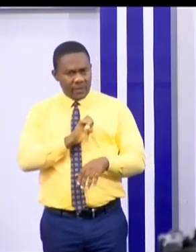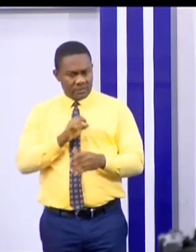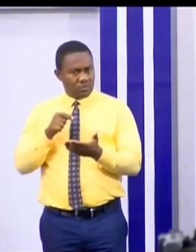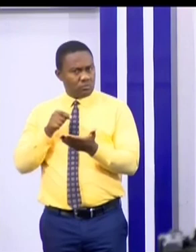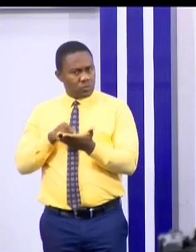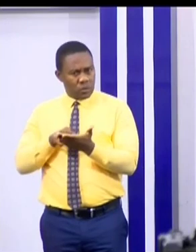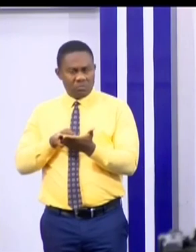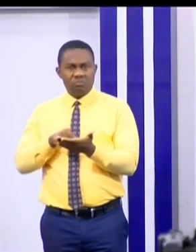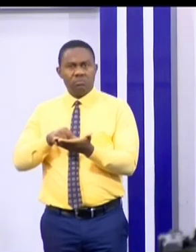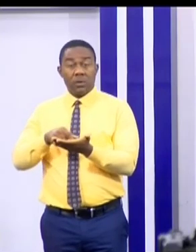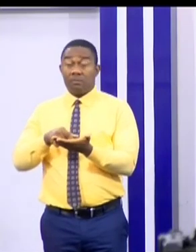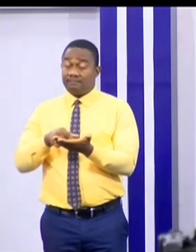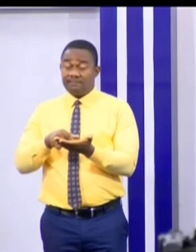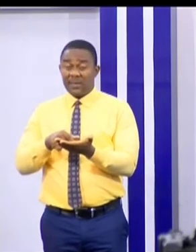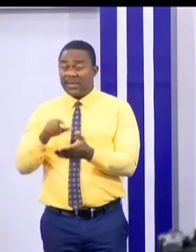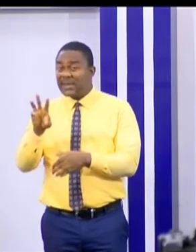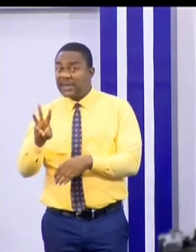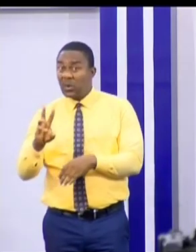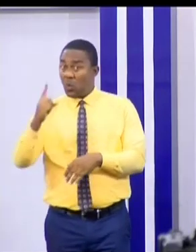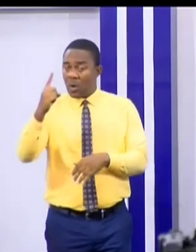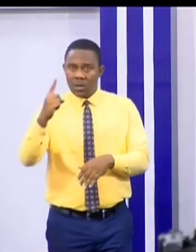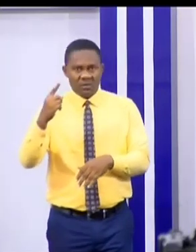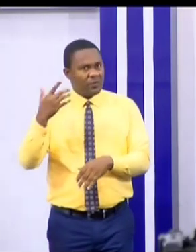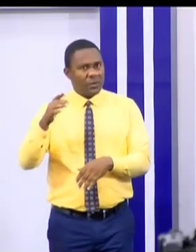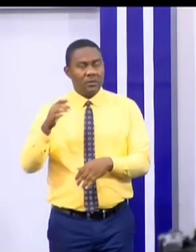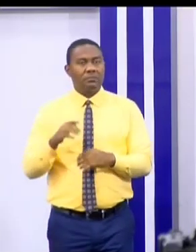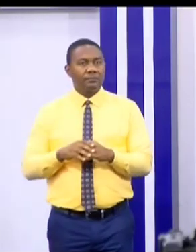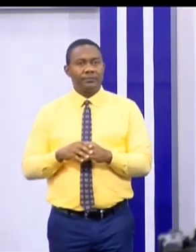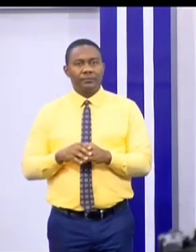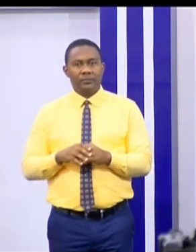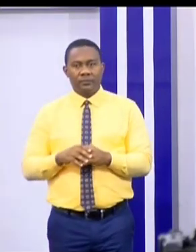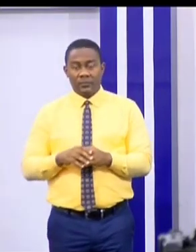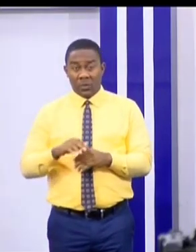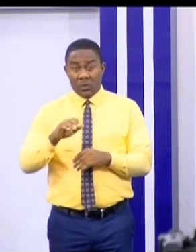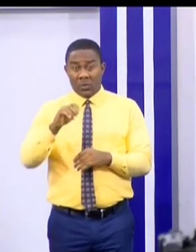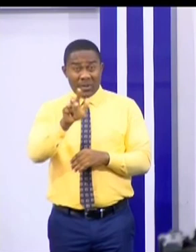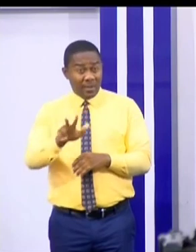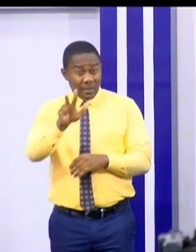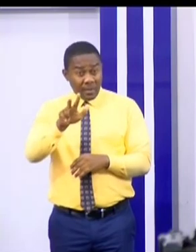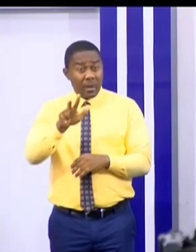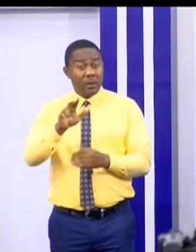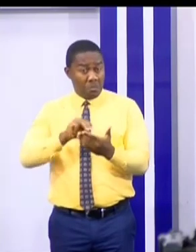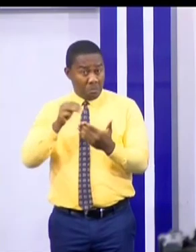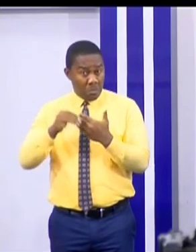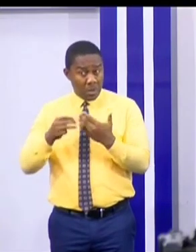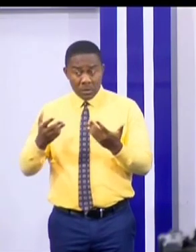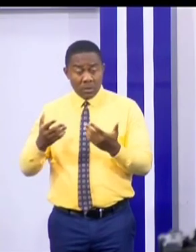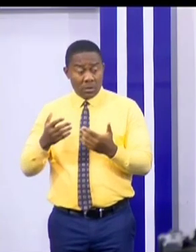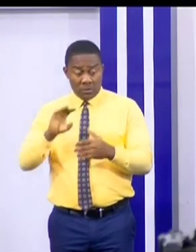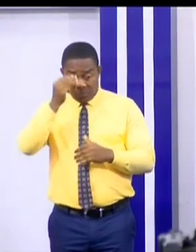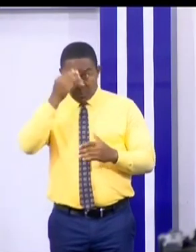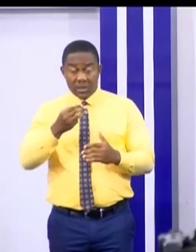61, is currently in force. It was gazetted on the 23rd of March under the signature of the Minister for Health, the Honorable